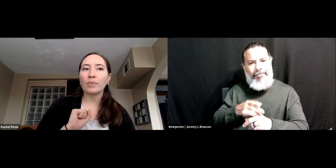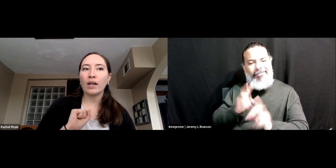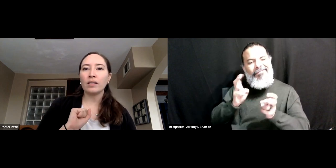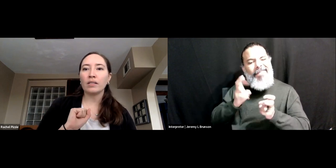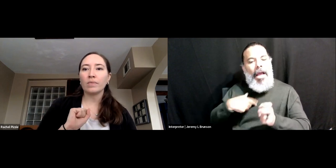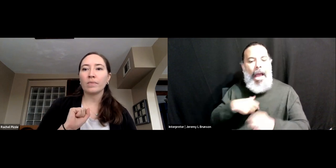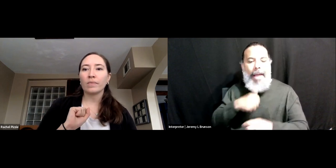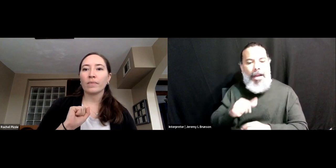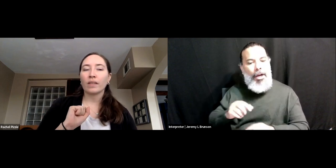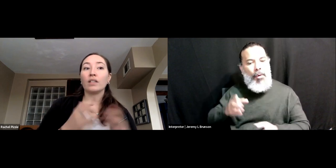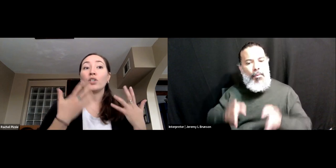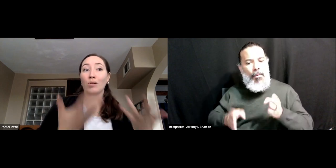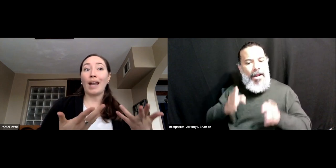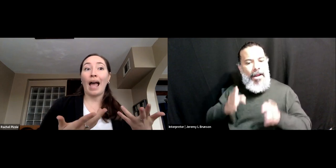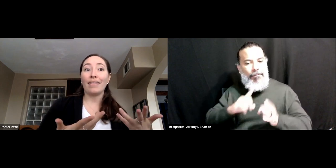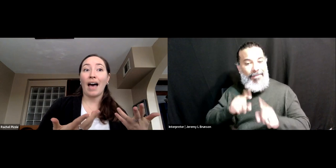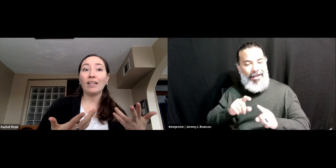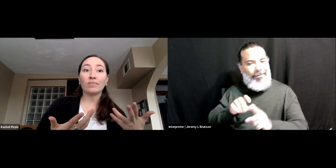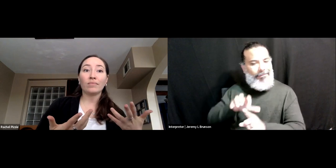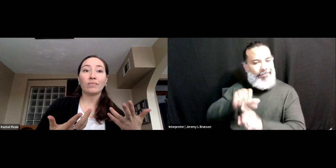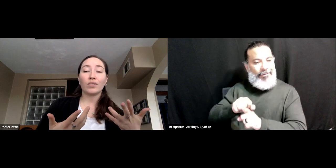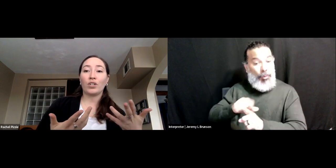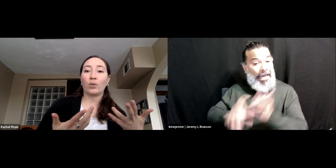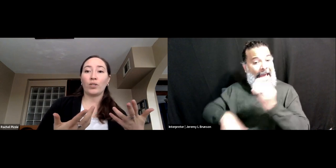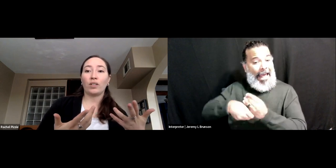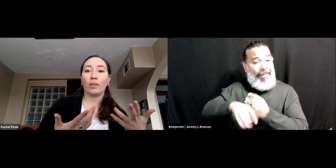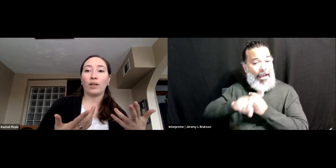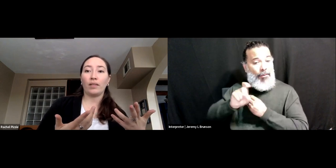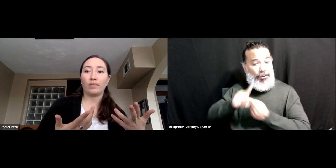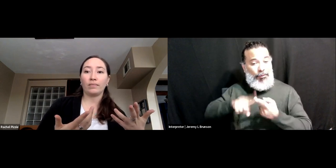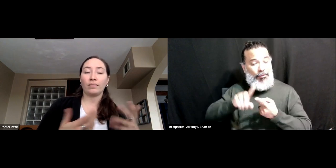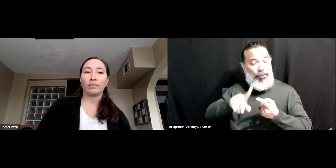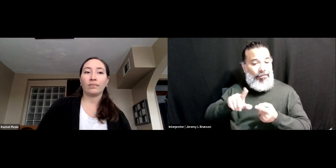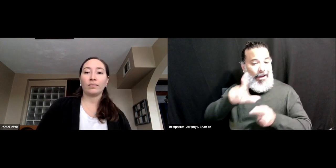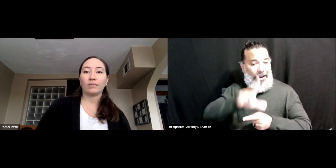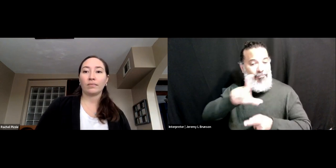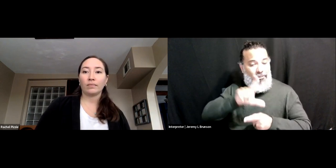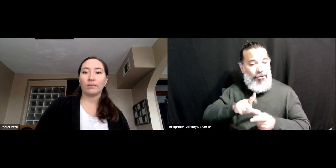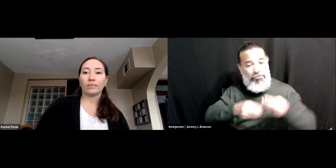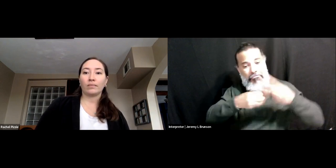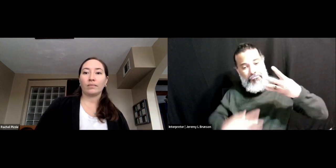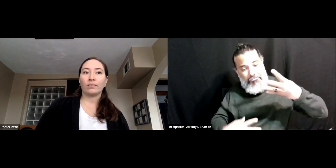robot response. And so you can add that to your question library.